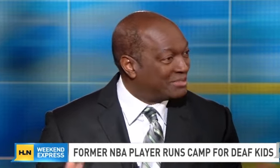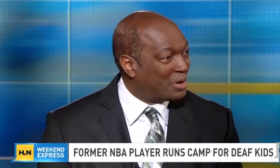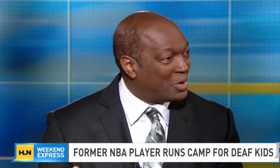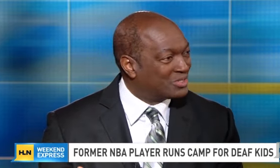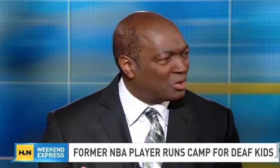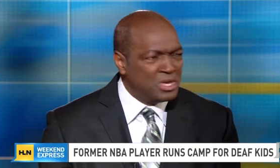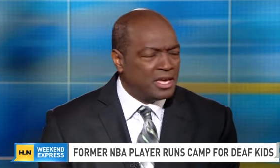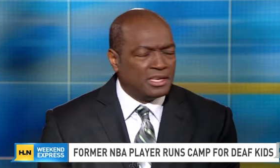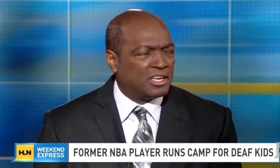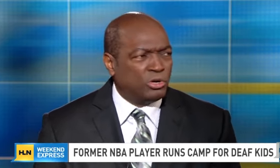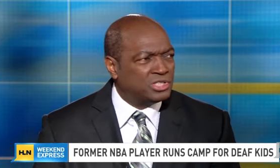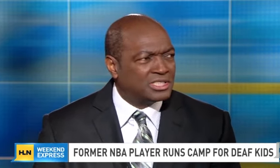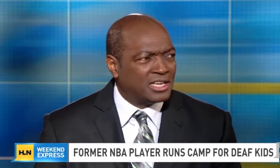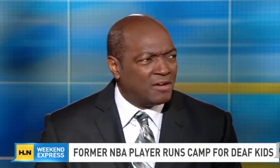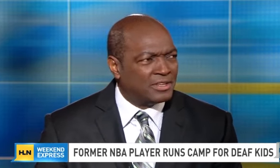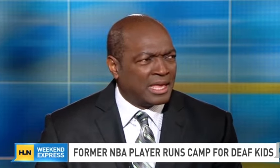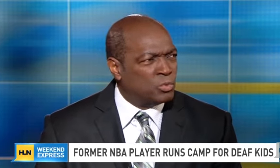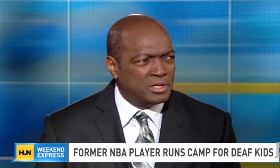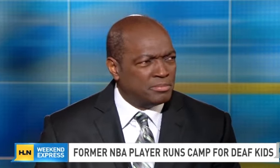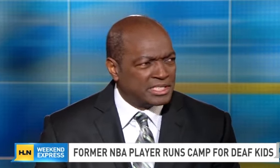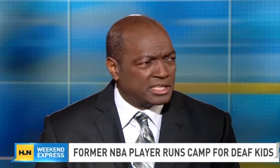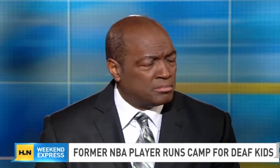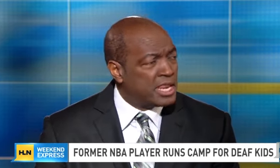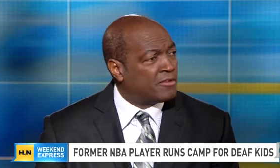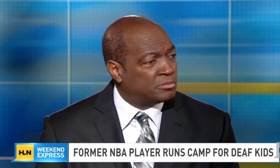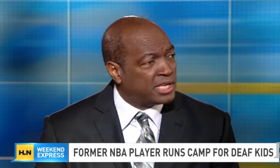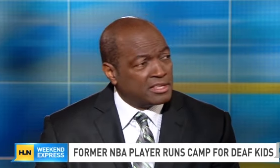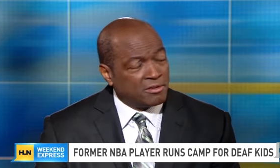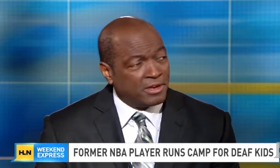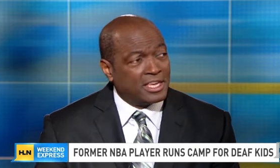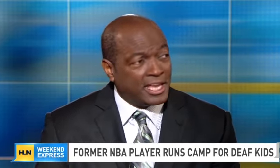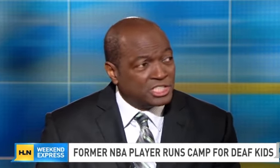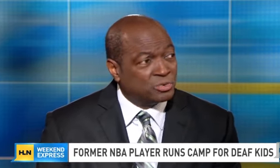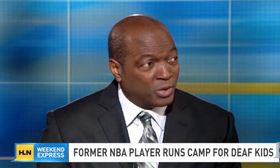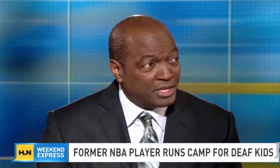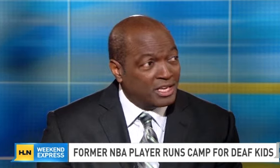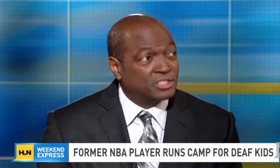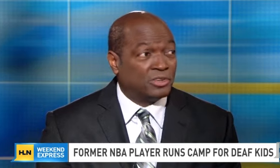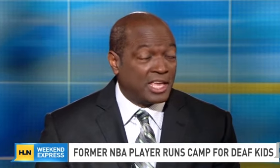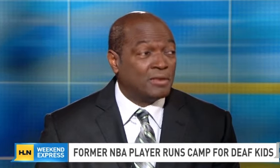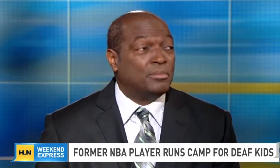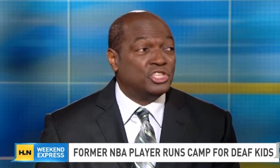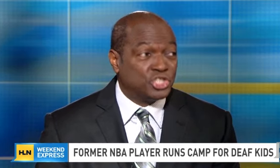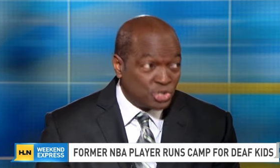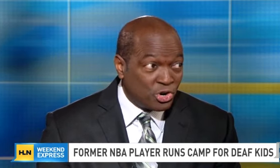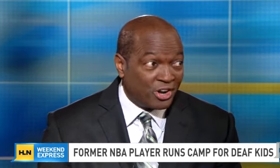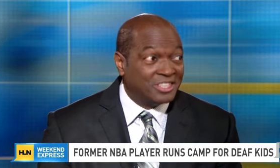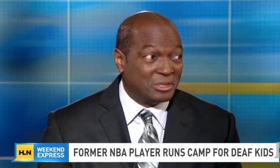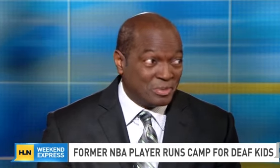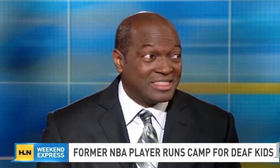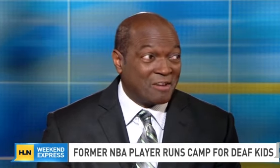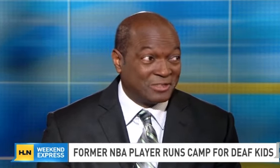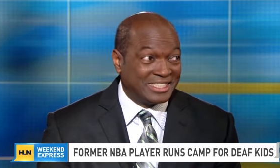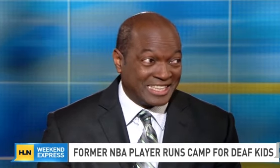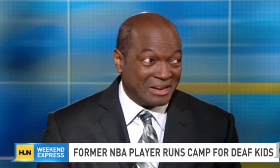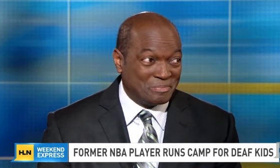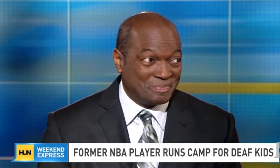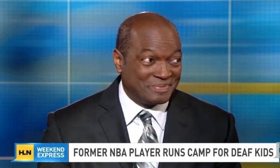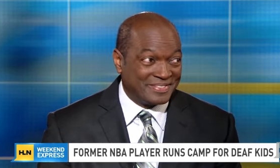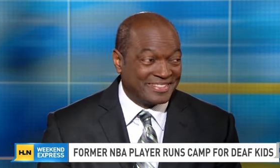basketball. So the coaches love it. They wouldn't miss it. Many of them take their vacation week so they can be sure to be there for this camp. Now, I know you guys have been doing